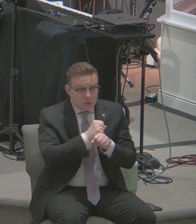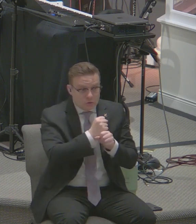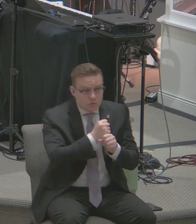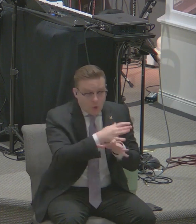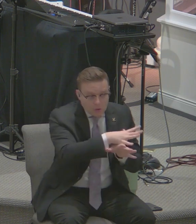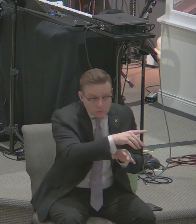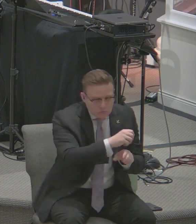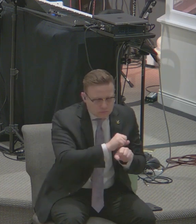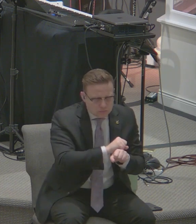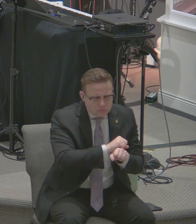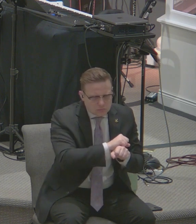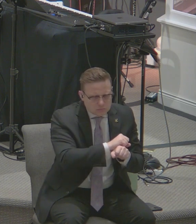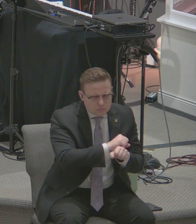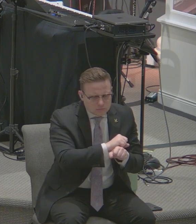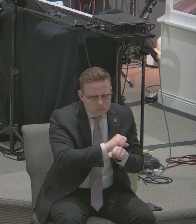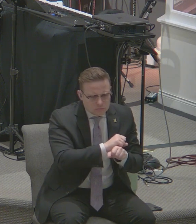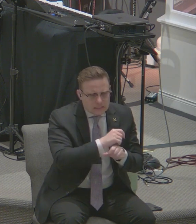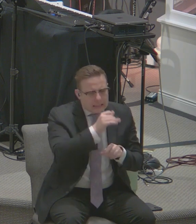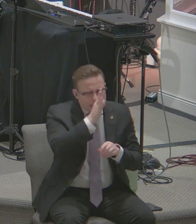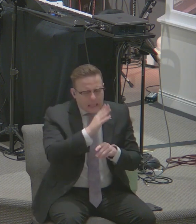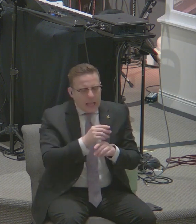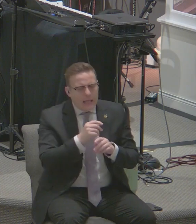in theirs.